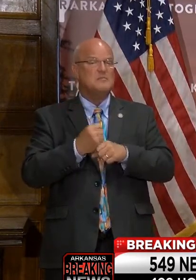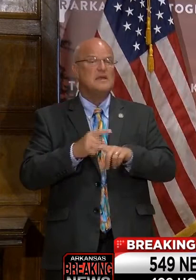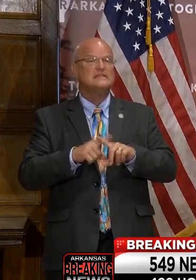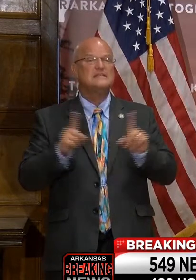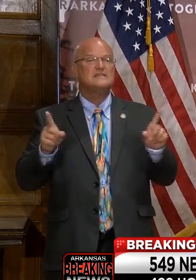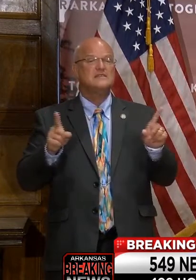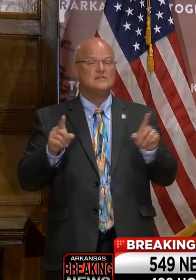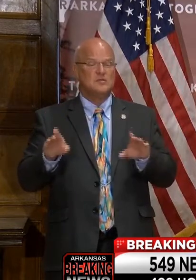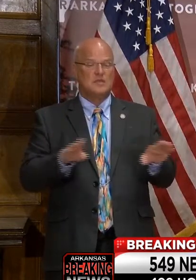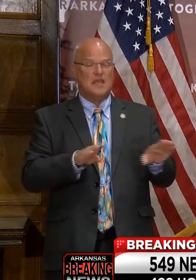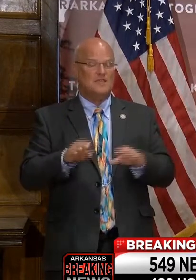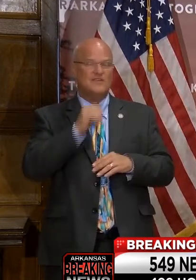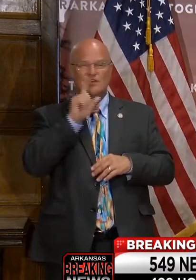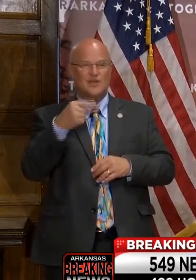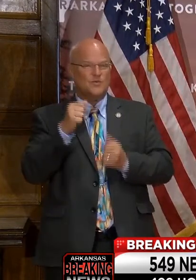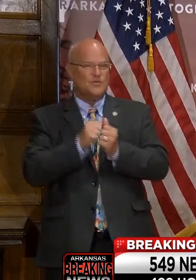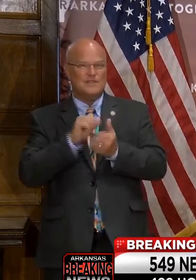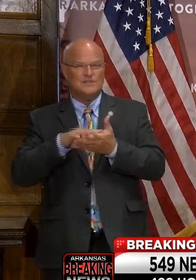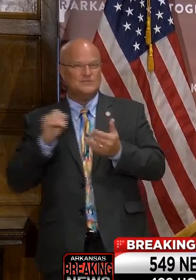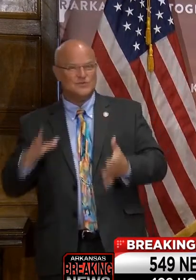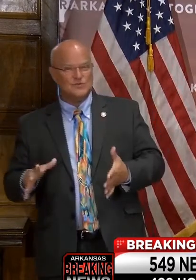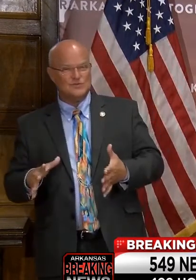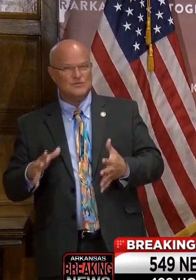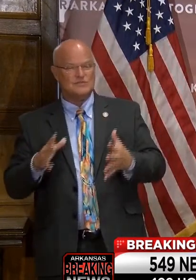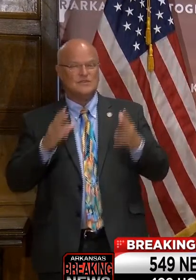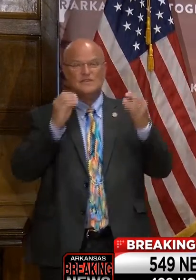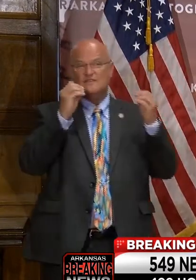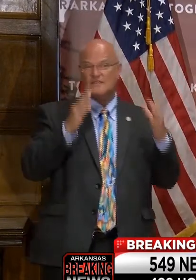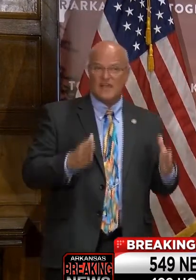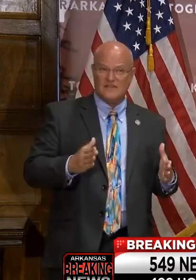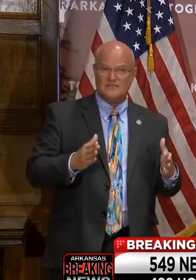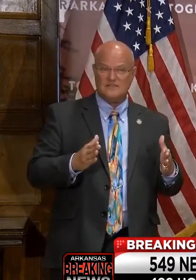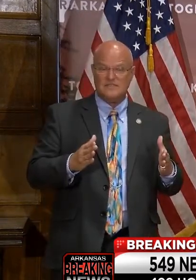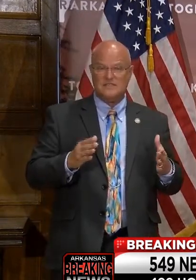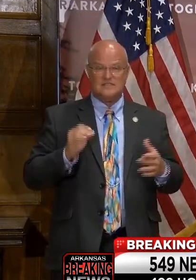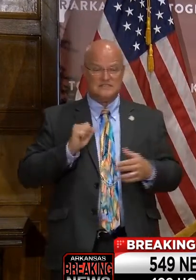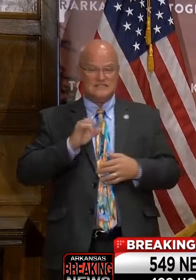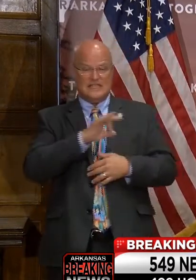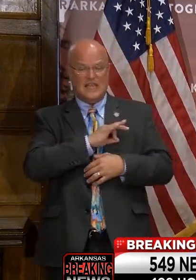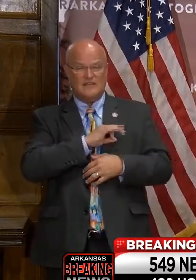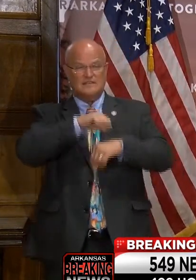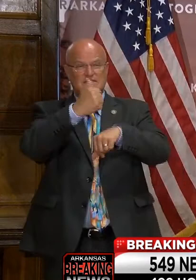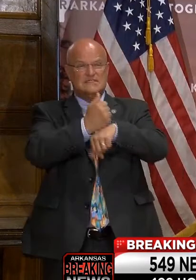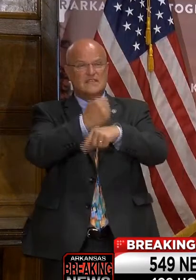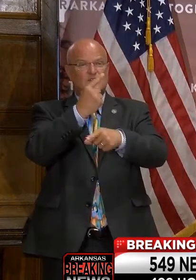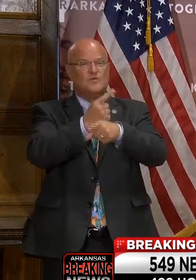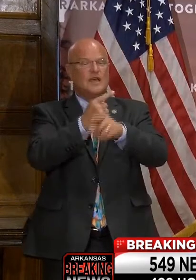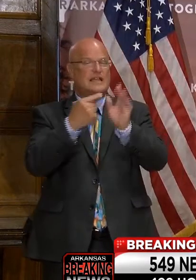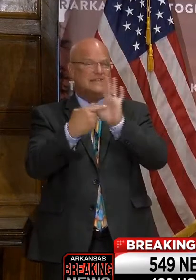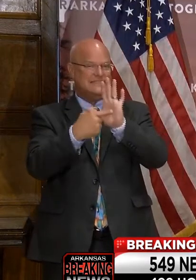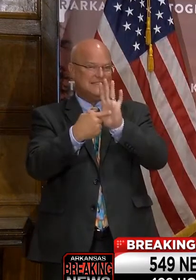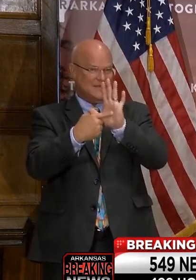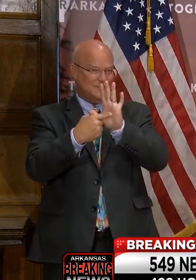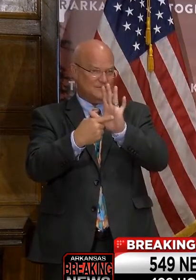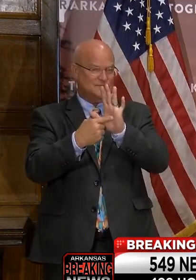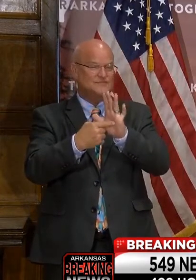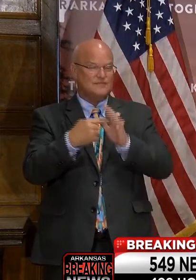difference on the behavior, not just of the students, but of the faculty and teachers. They have to set the right example,